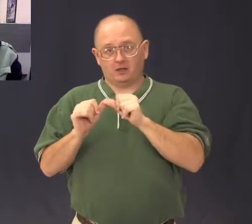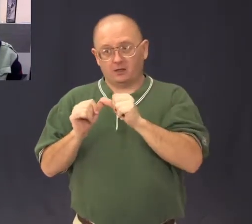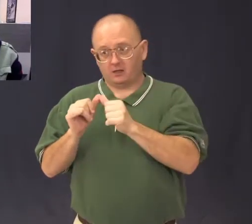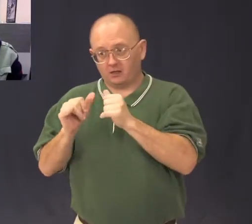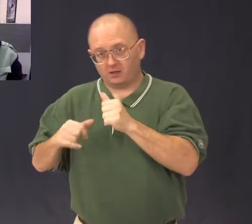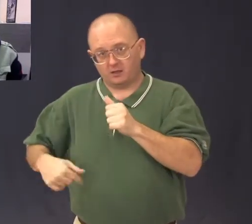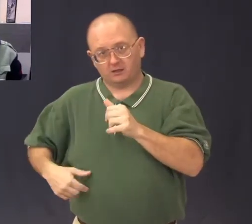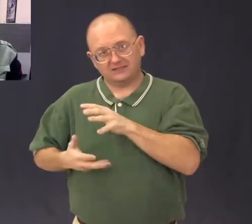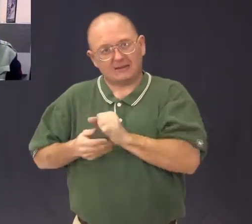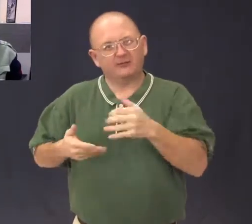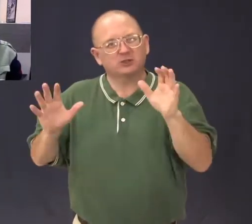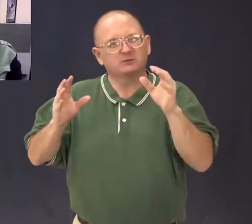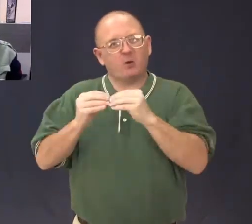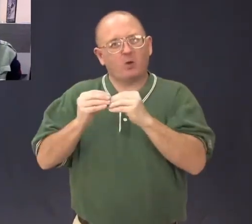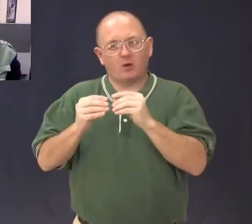And that stuck with me.